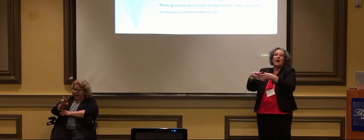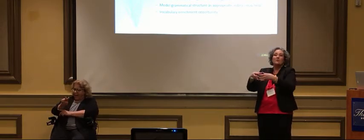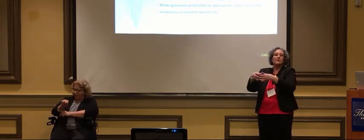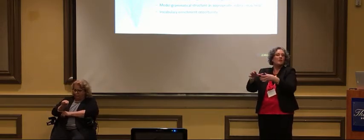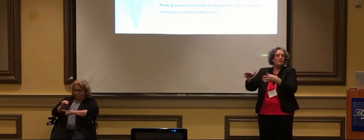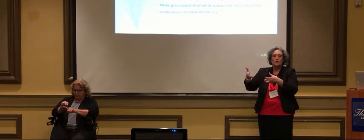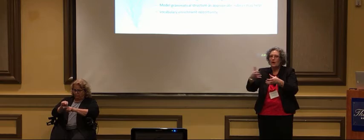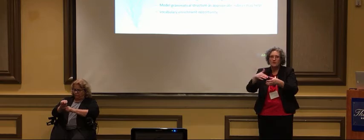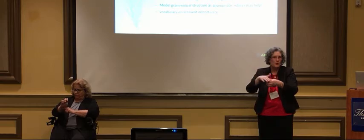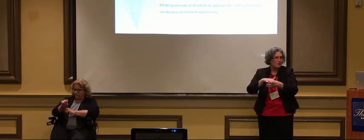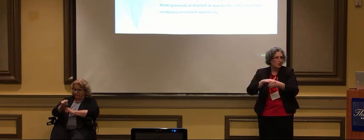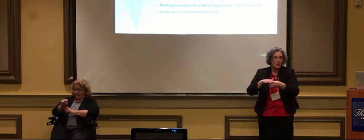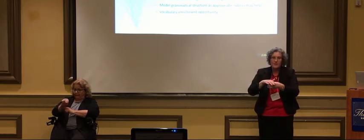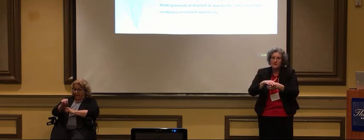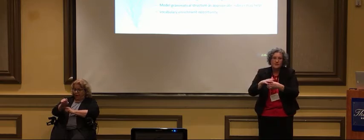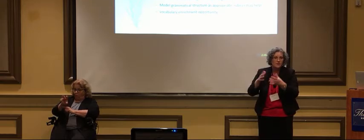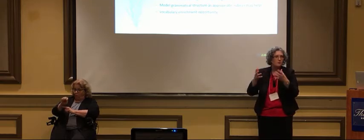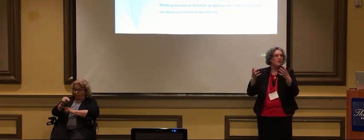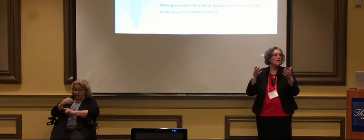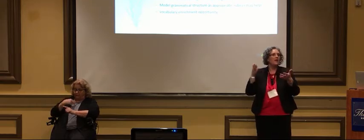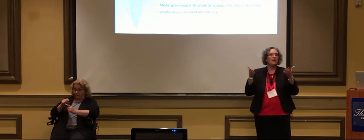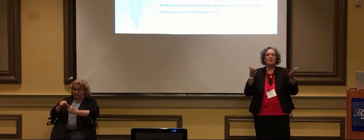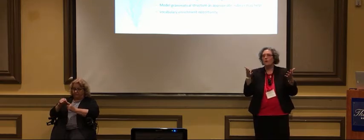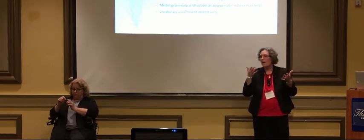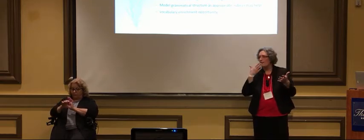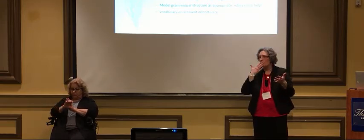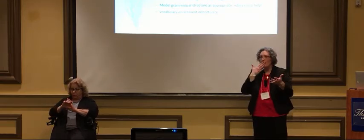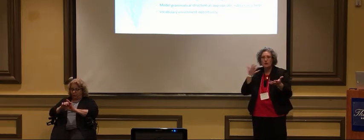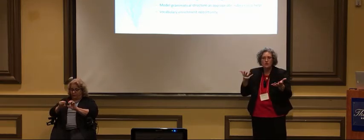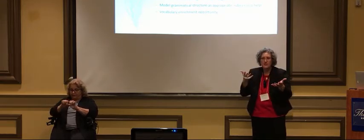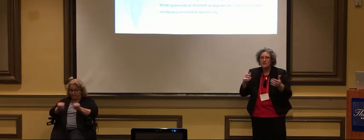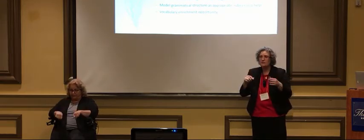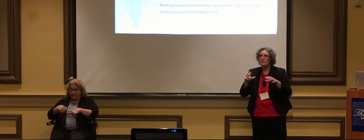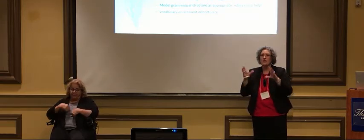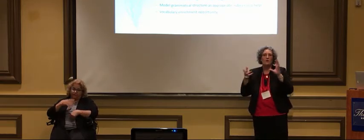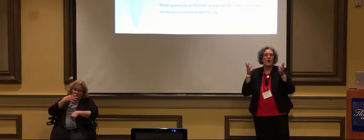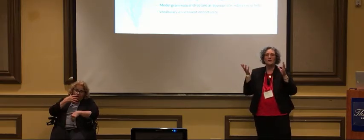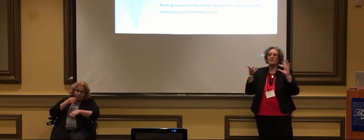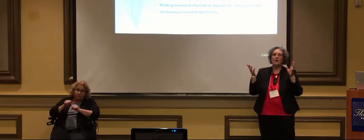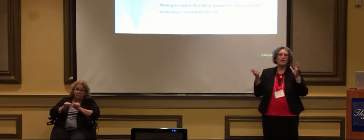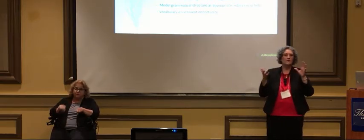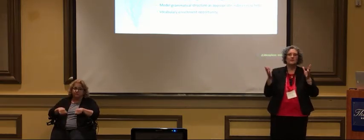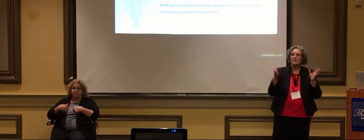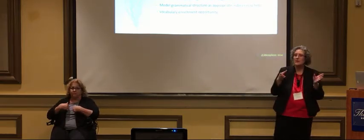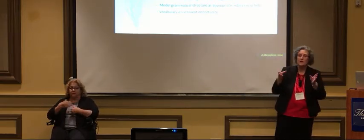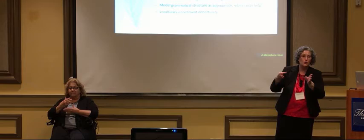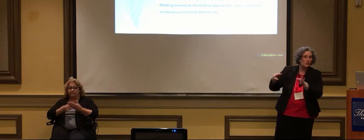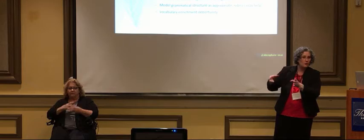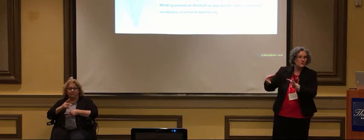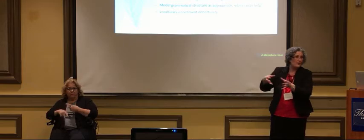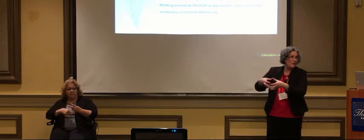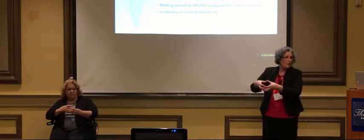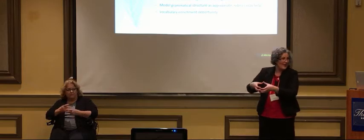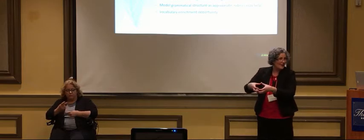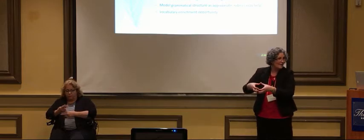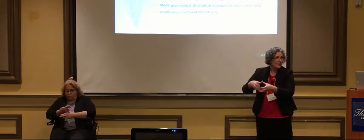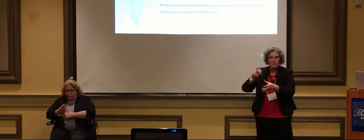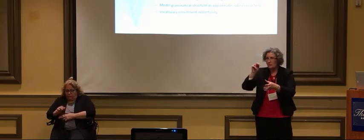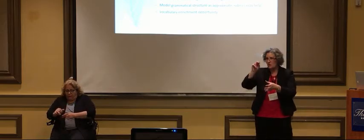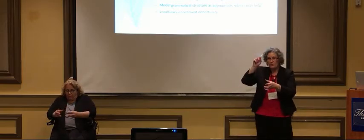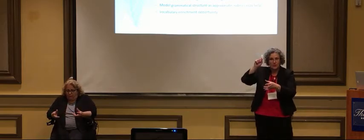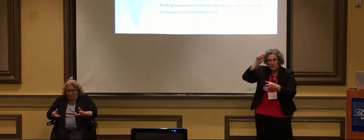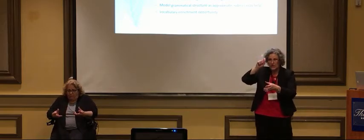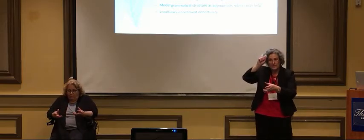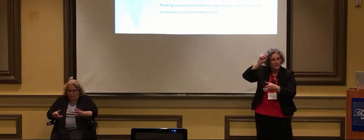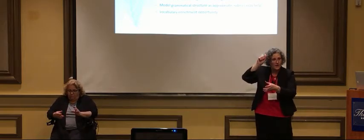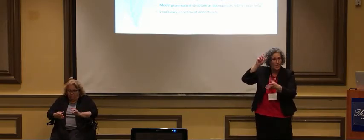those nouns, if you have a special coding system, if you have a color system, if you have some kind of something that you use in that way,